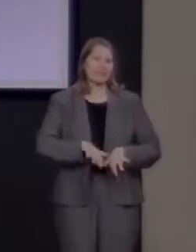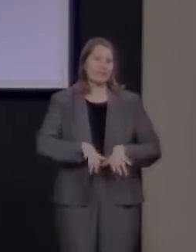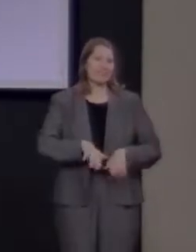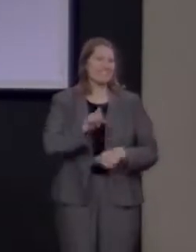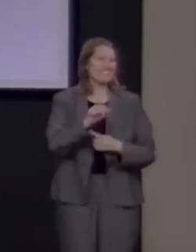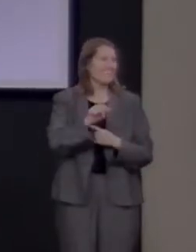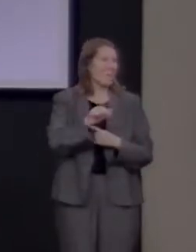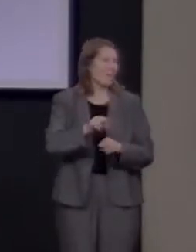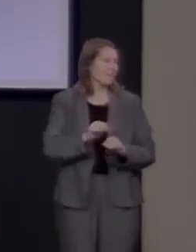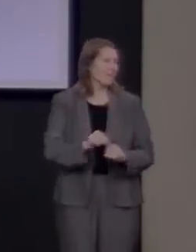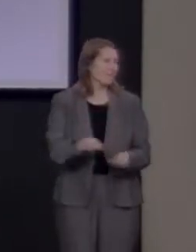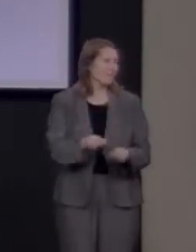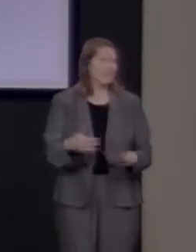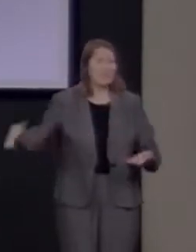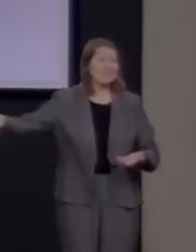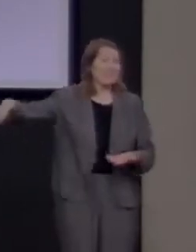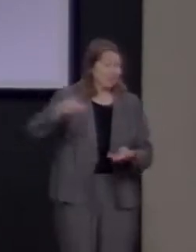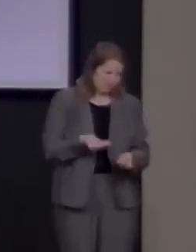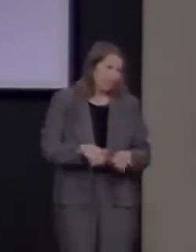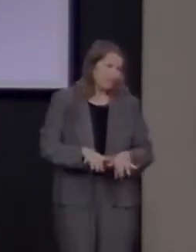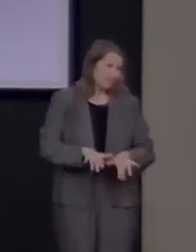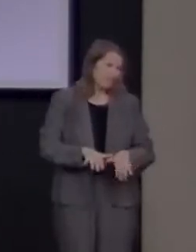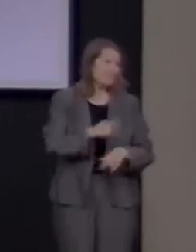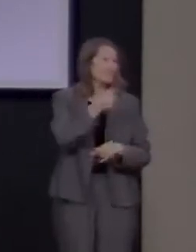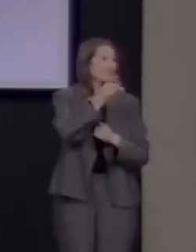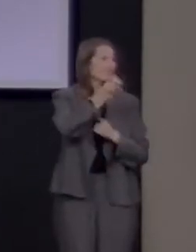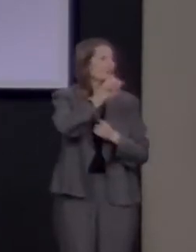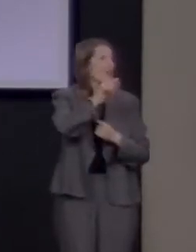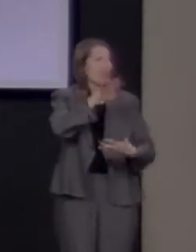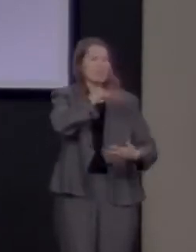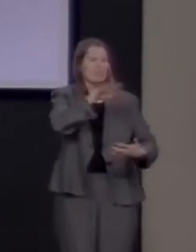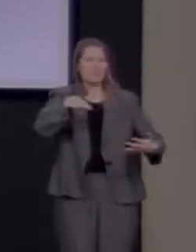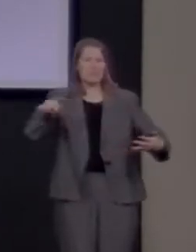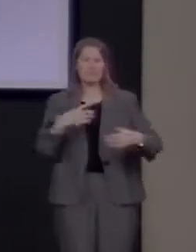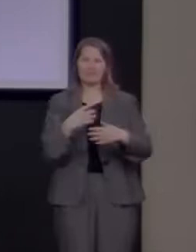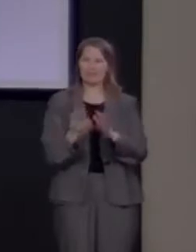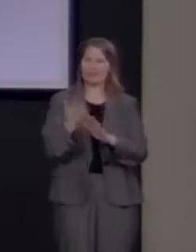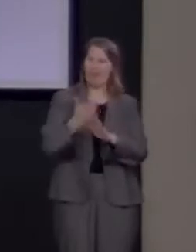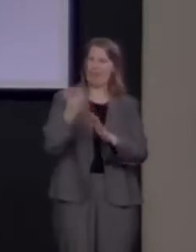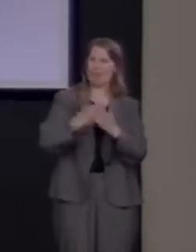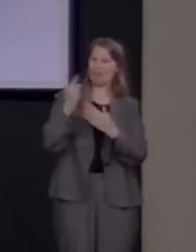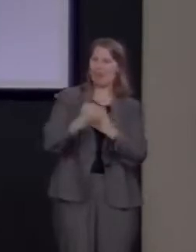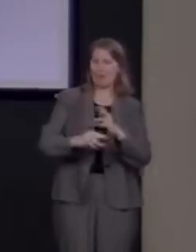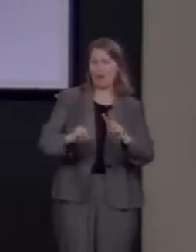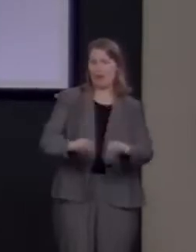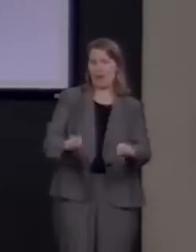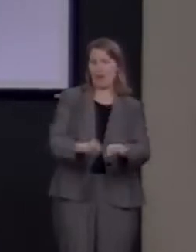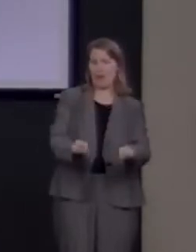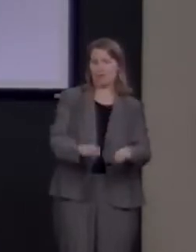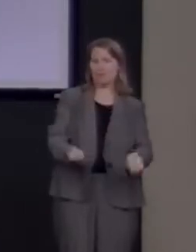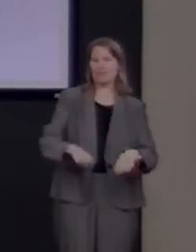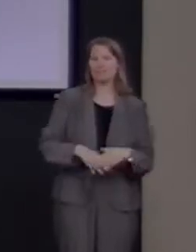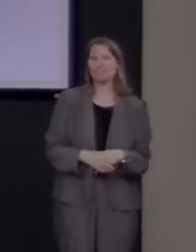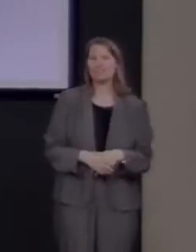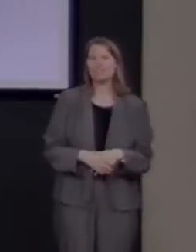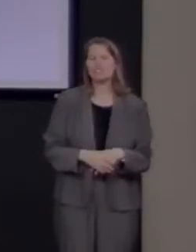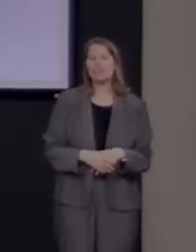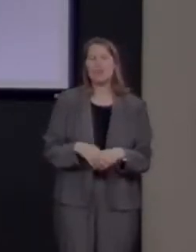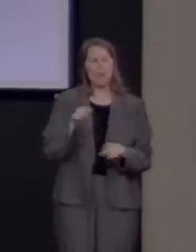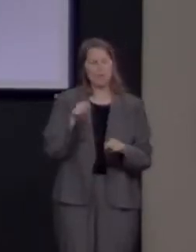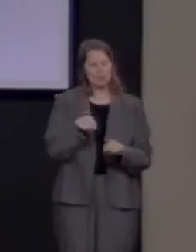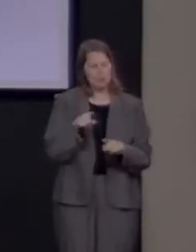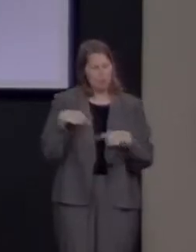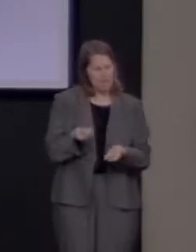data into this program and then conducting the meta-analysis. And what she's done so far is to look at